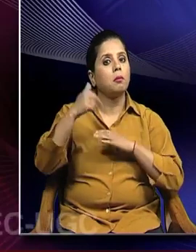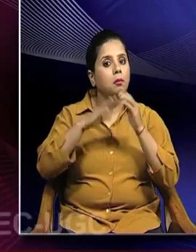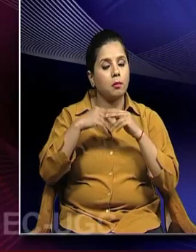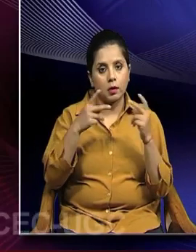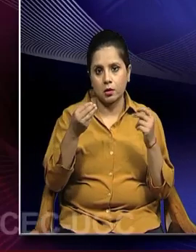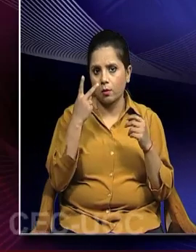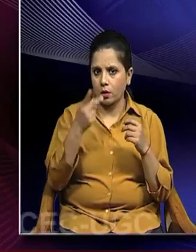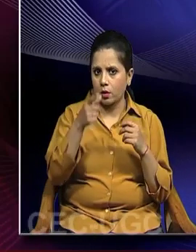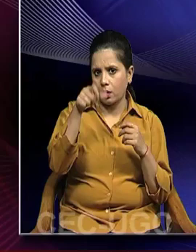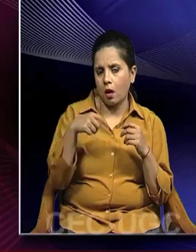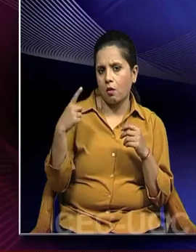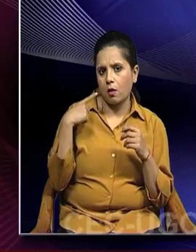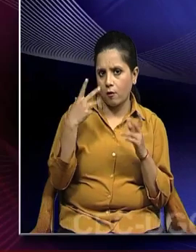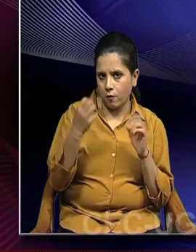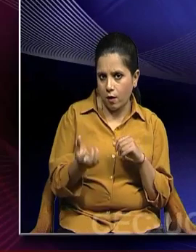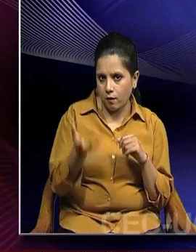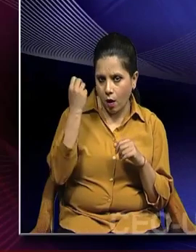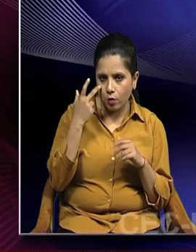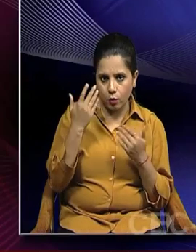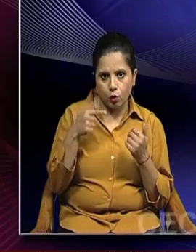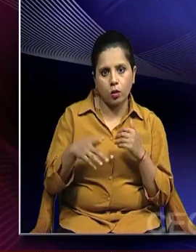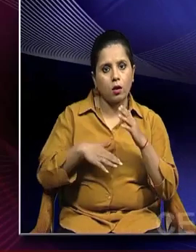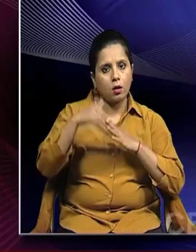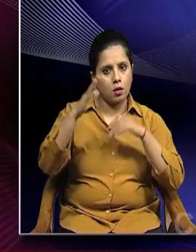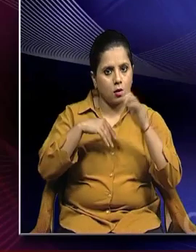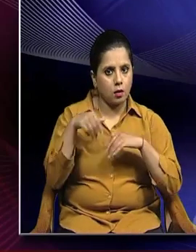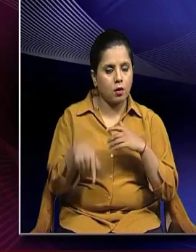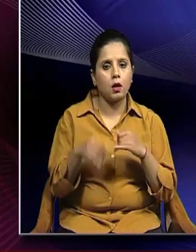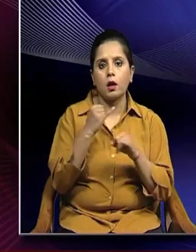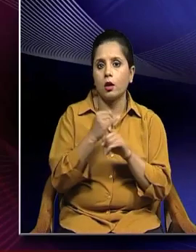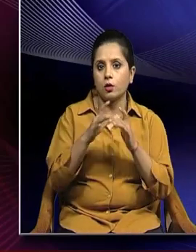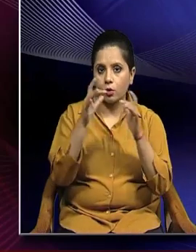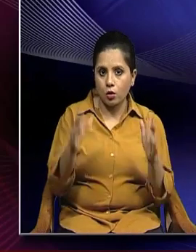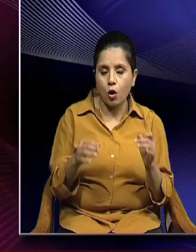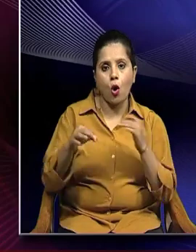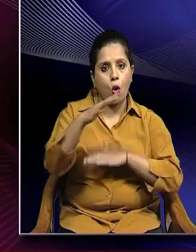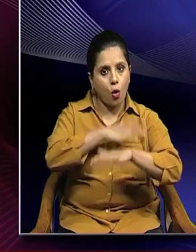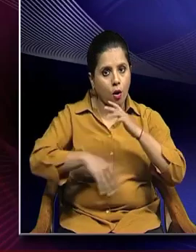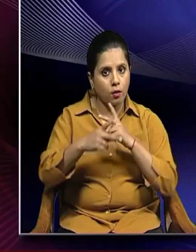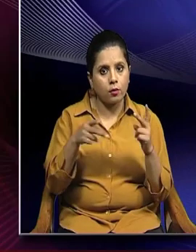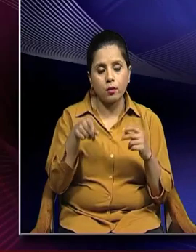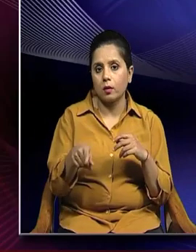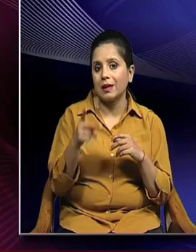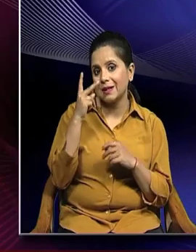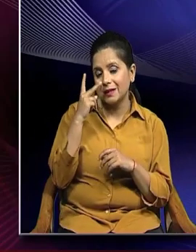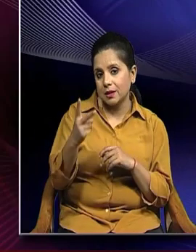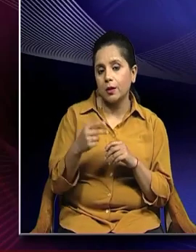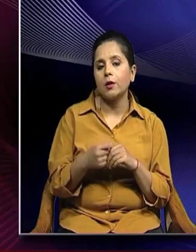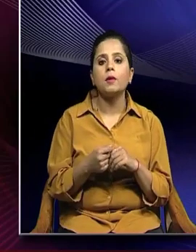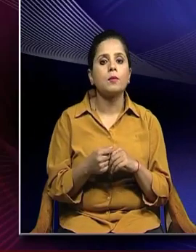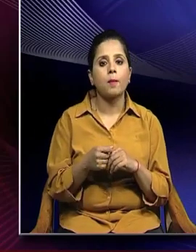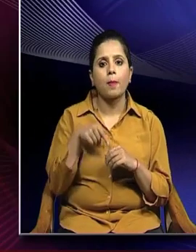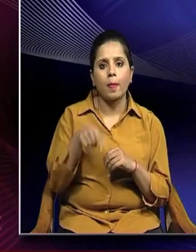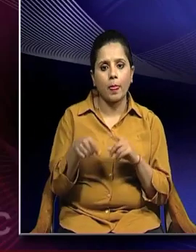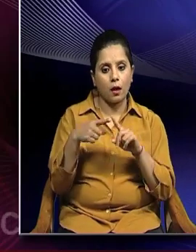create institutions or who build up an institution or organization. So this is the very